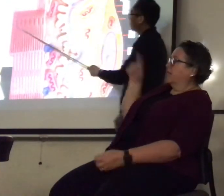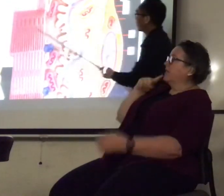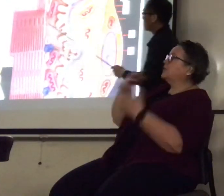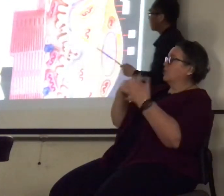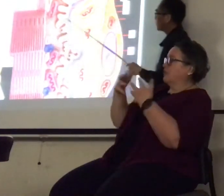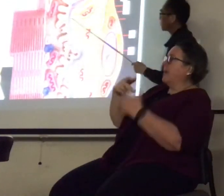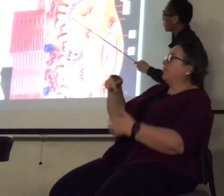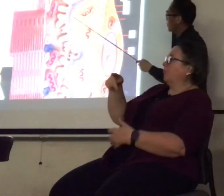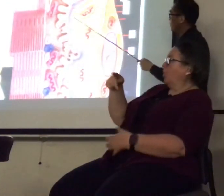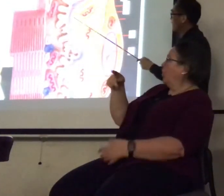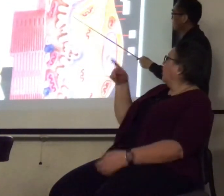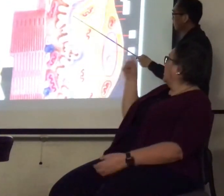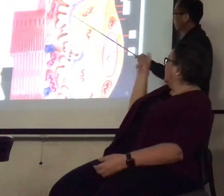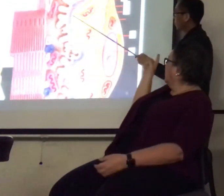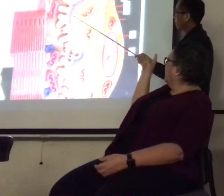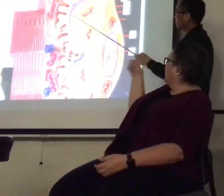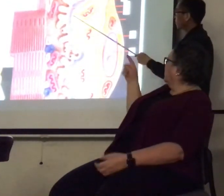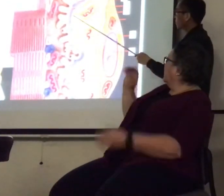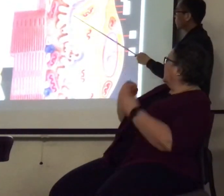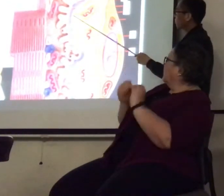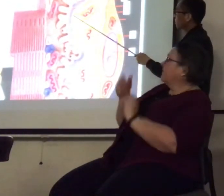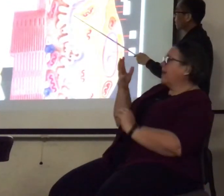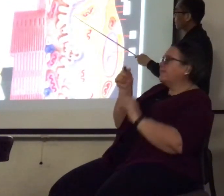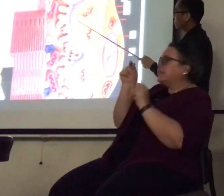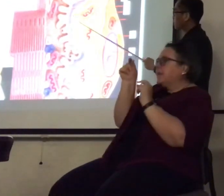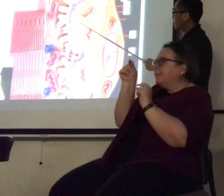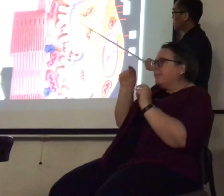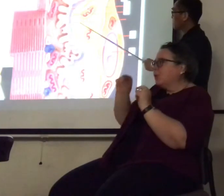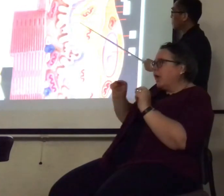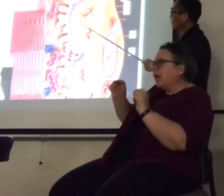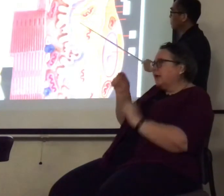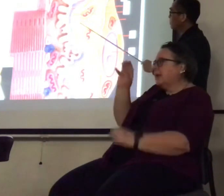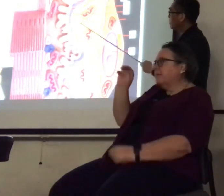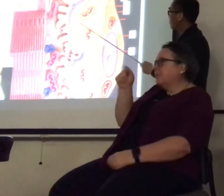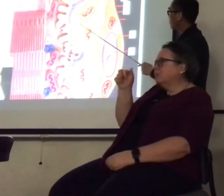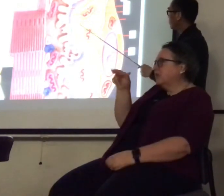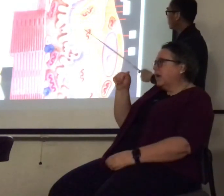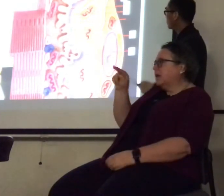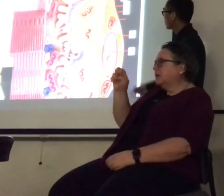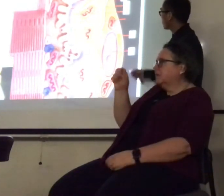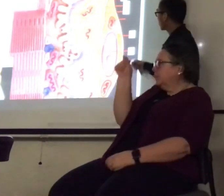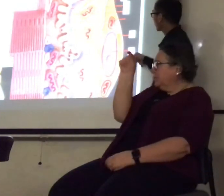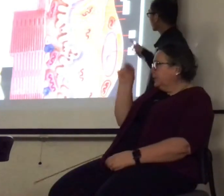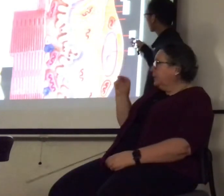5 is the presynaptic membrane. Okay, number 6,